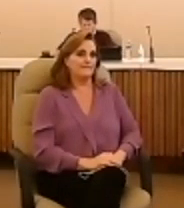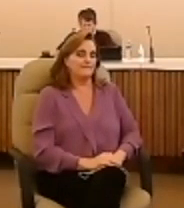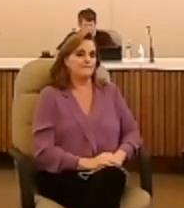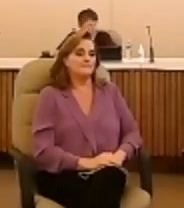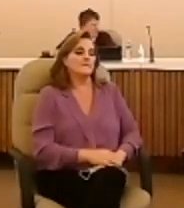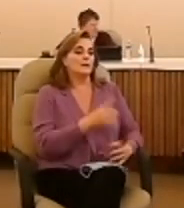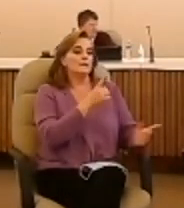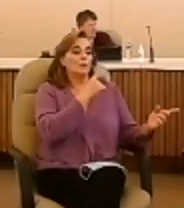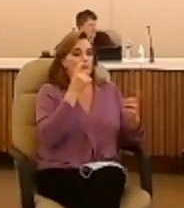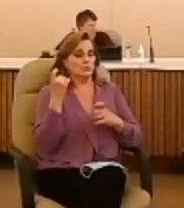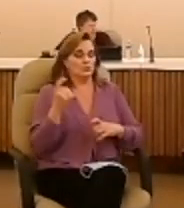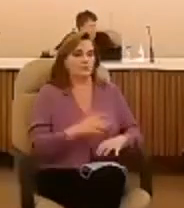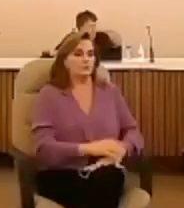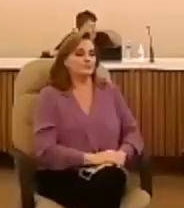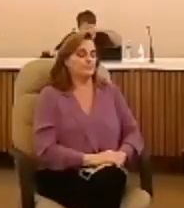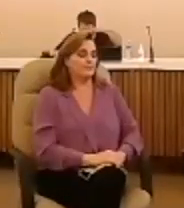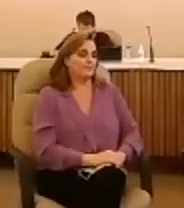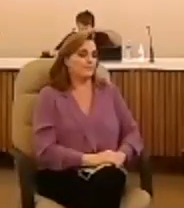Questions?